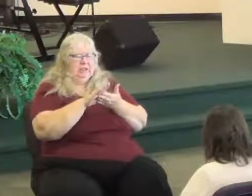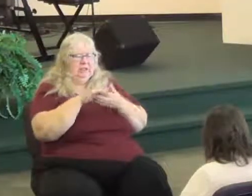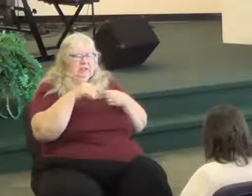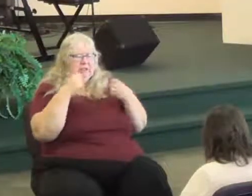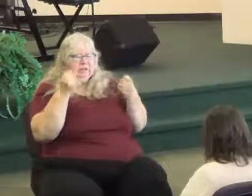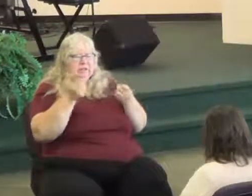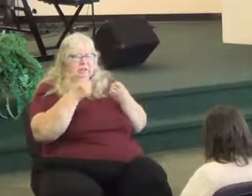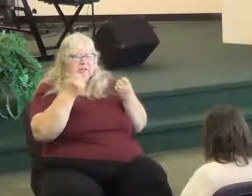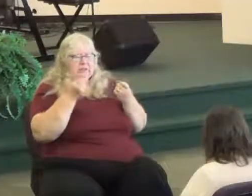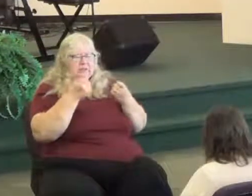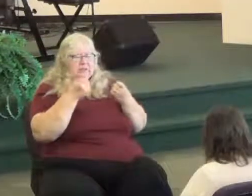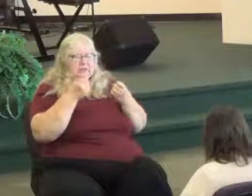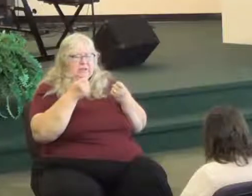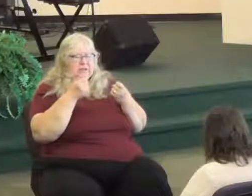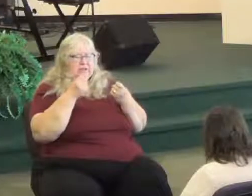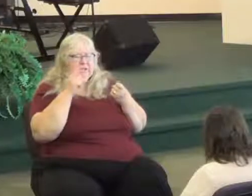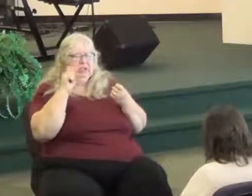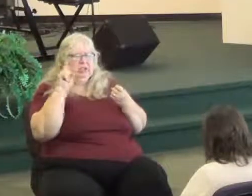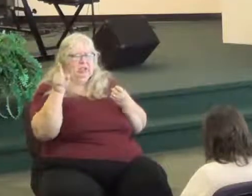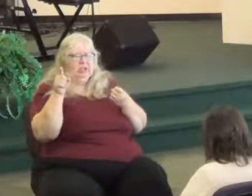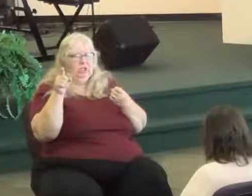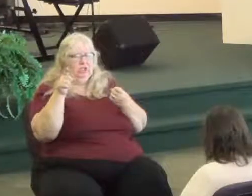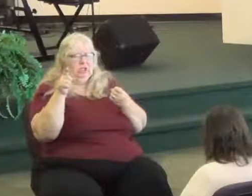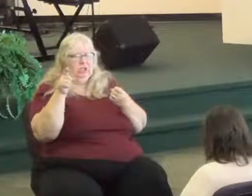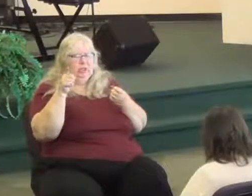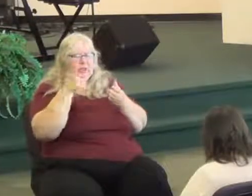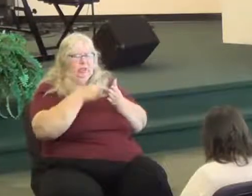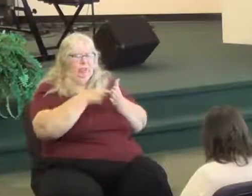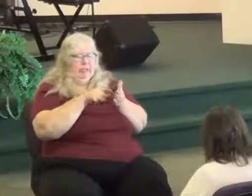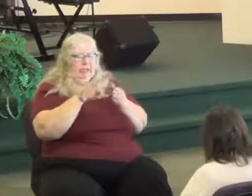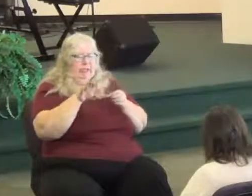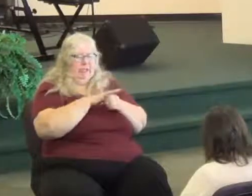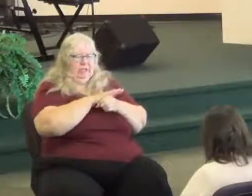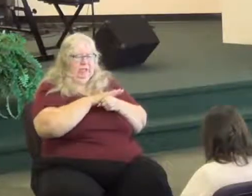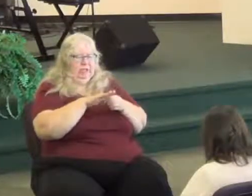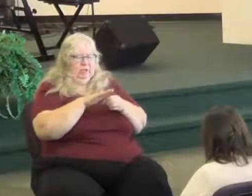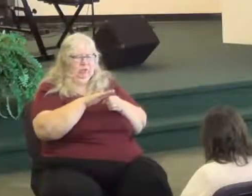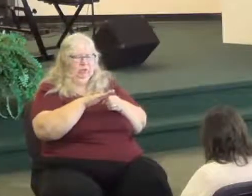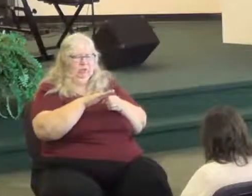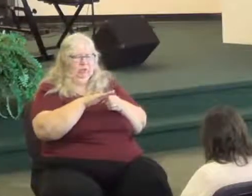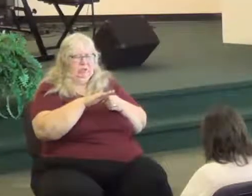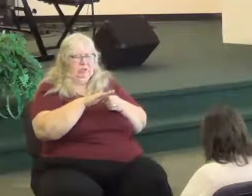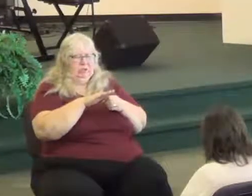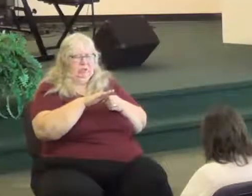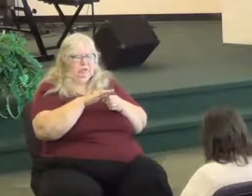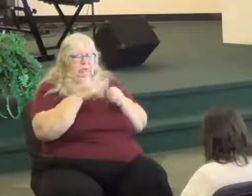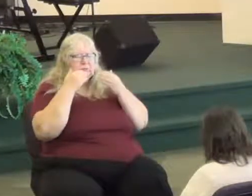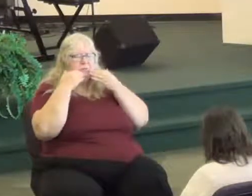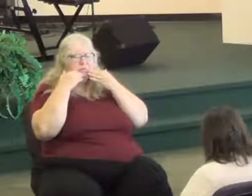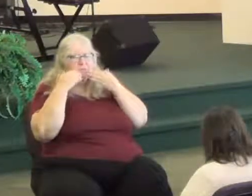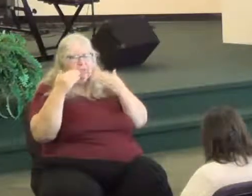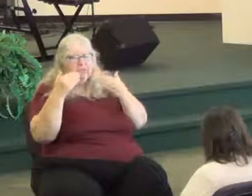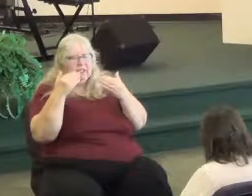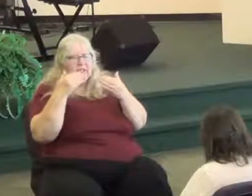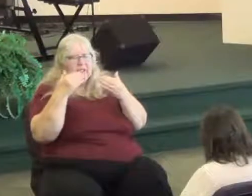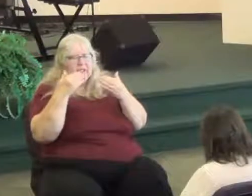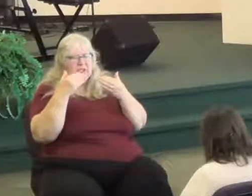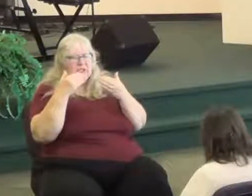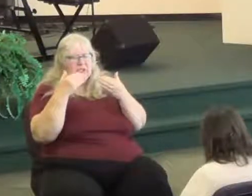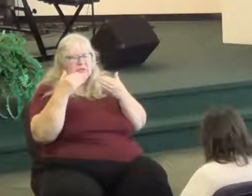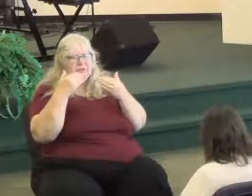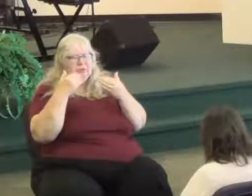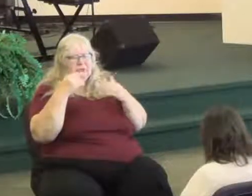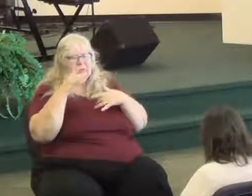like nobody made the payment. You just cleared the debt. You made the payment. And we thank you that you did that for us. I'm